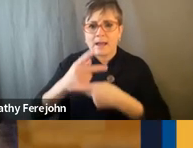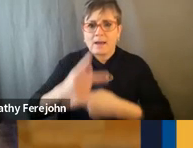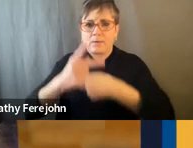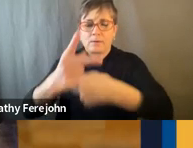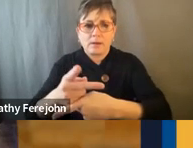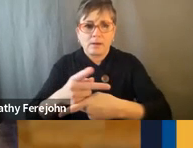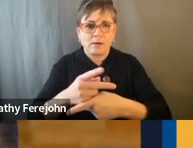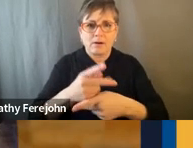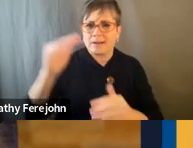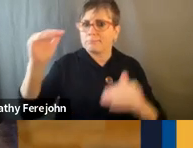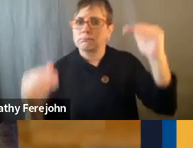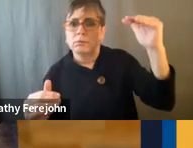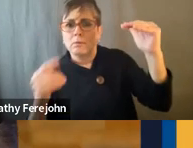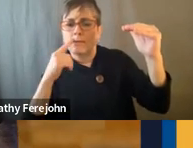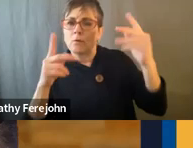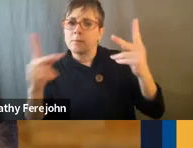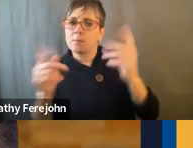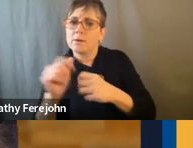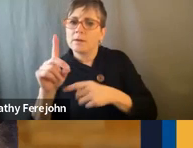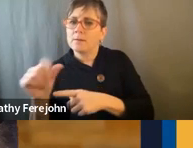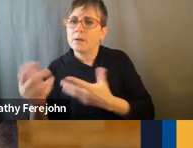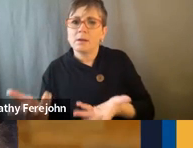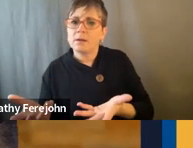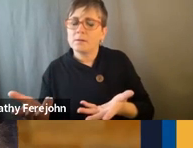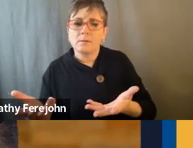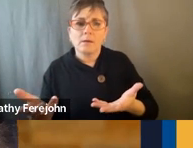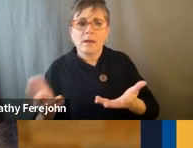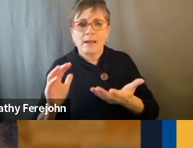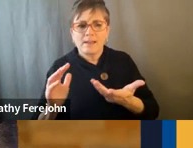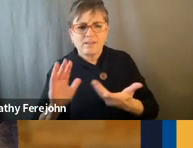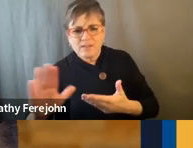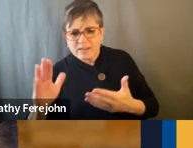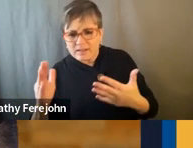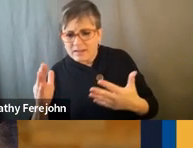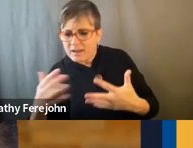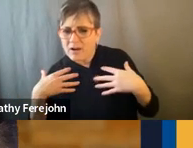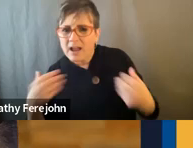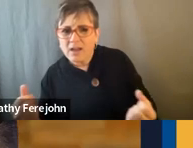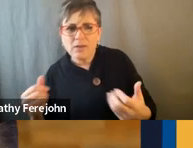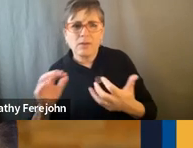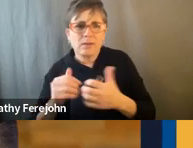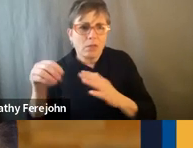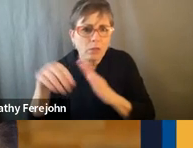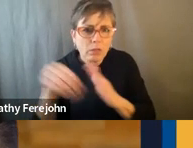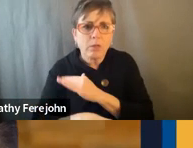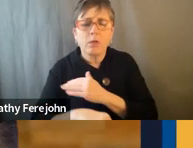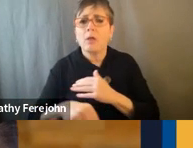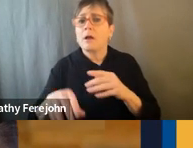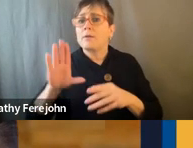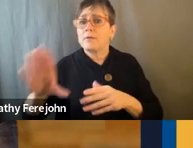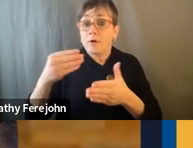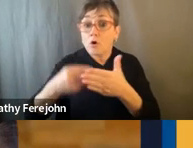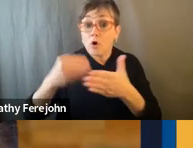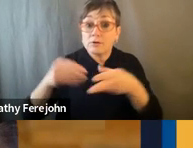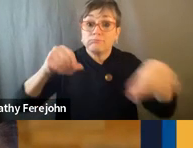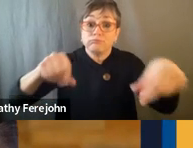with disabilities and how it might affect their healthcare, see them with a higher level of health cost than needs, then we